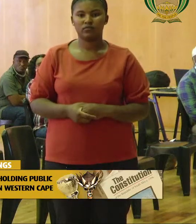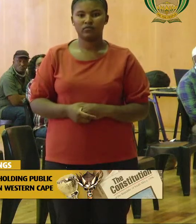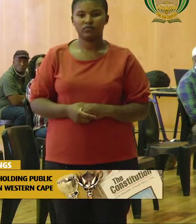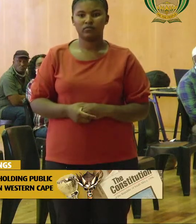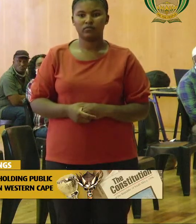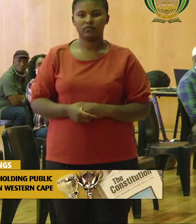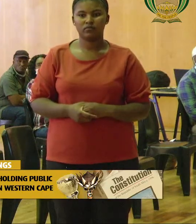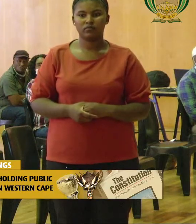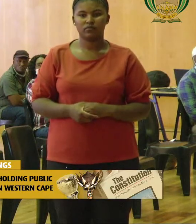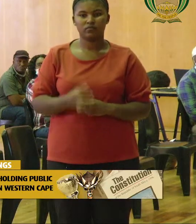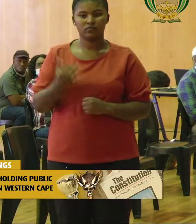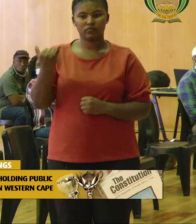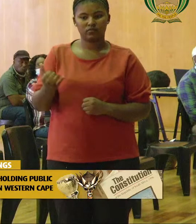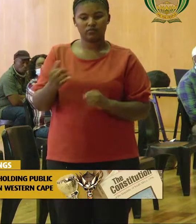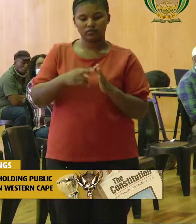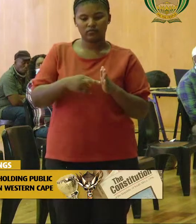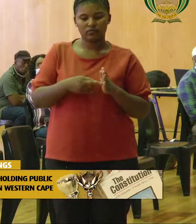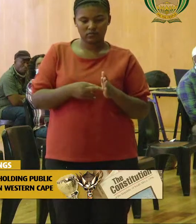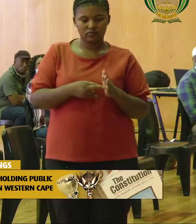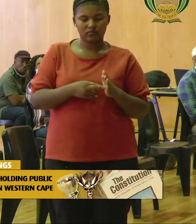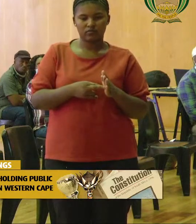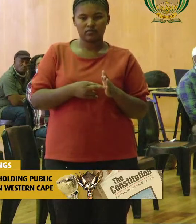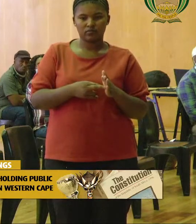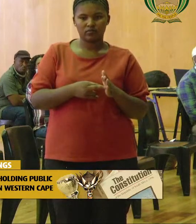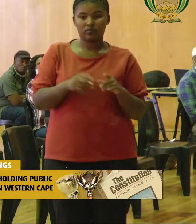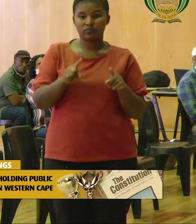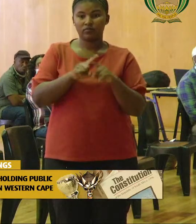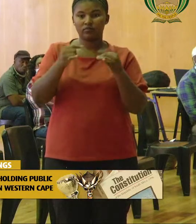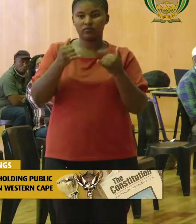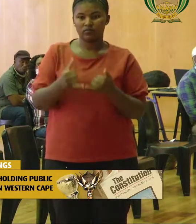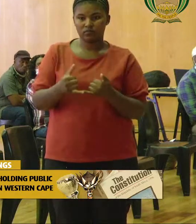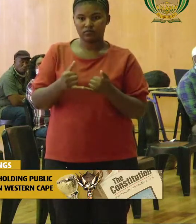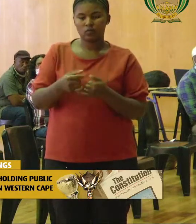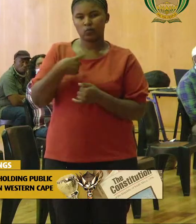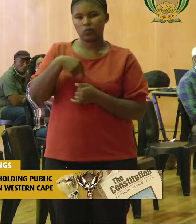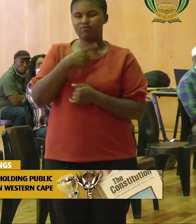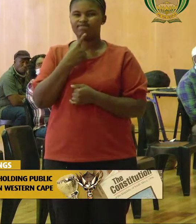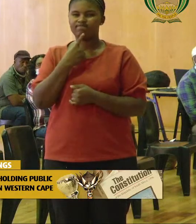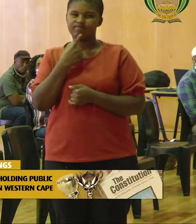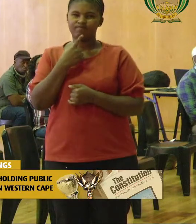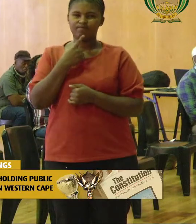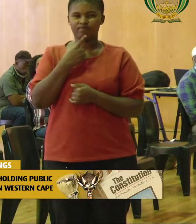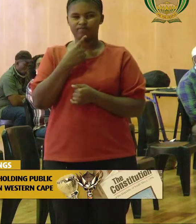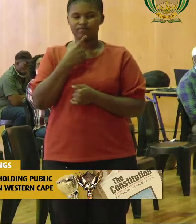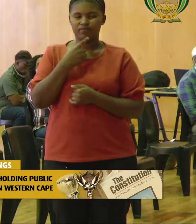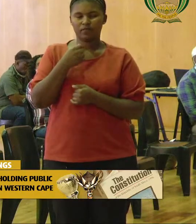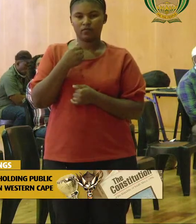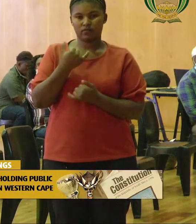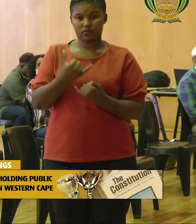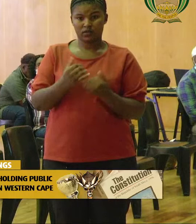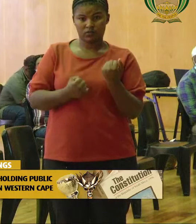kumcimbi we-proportional representation kodwa kumba kazimele geqe